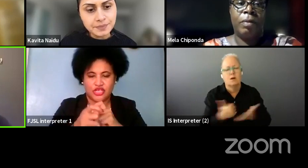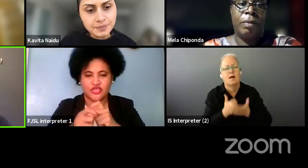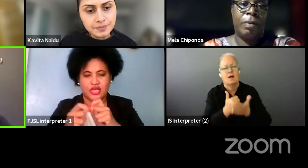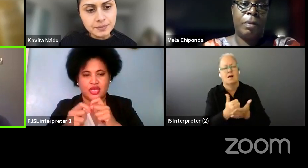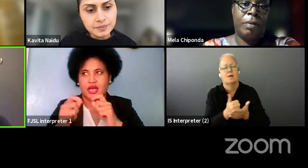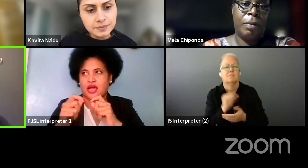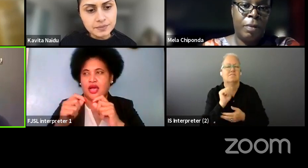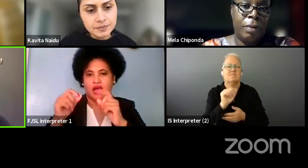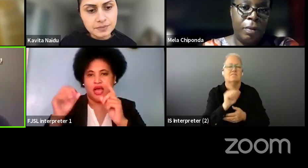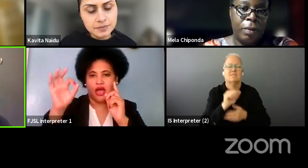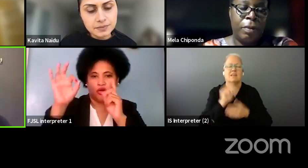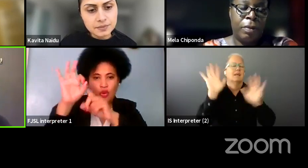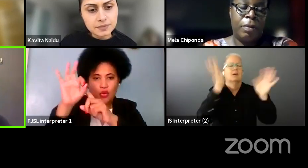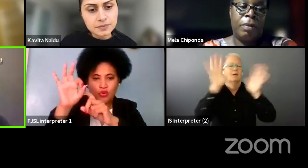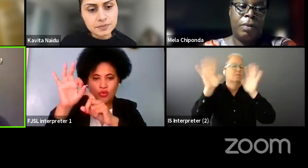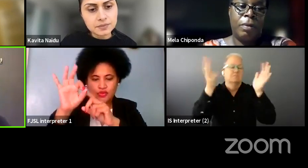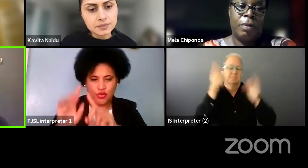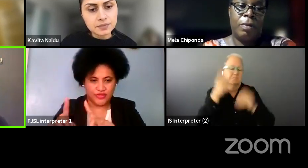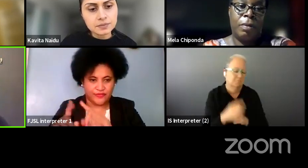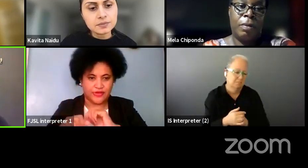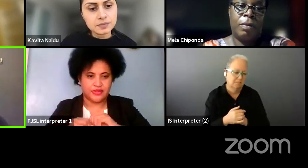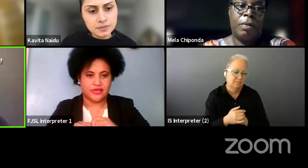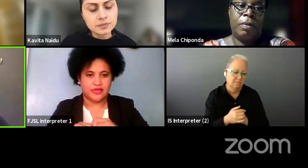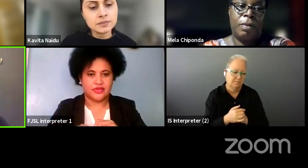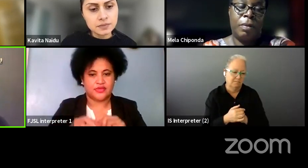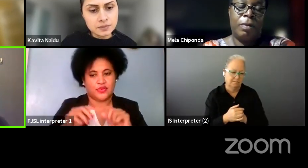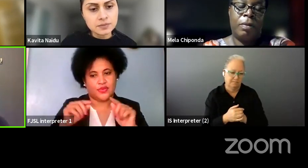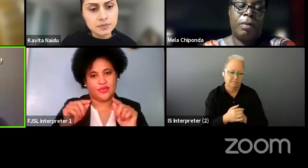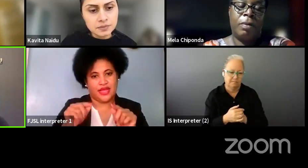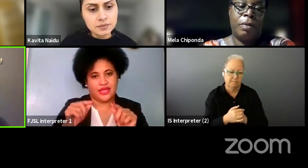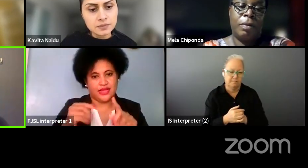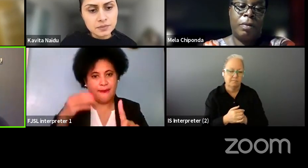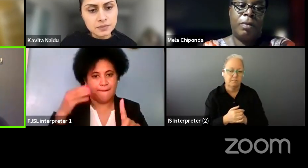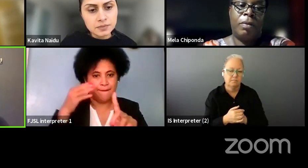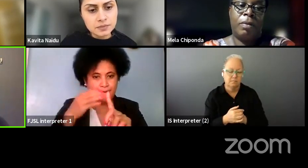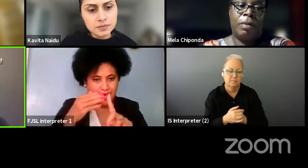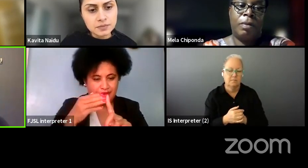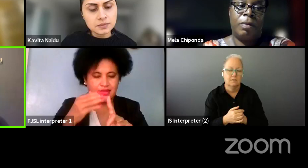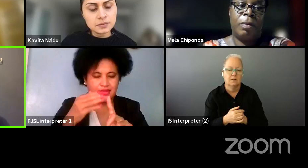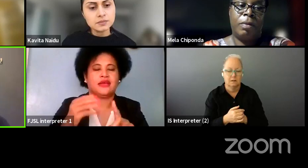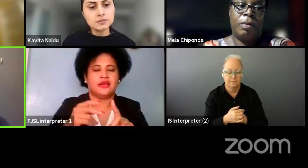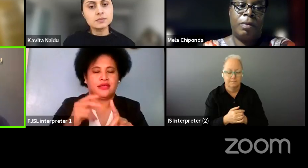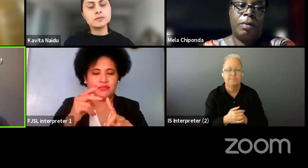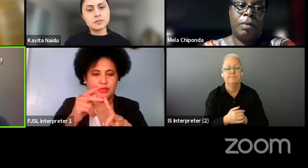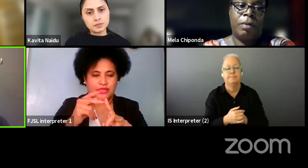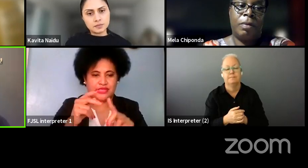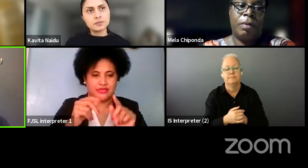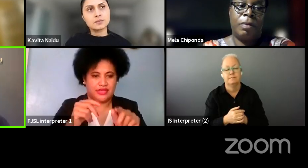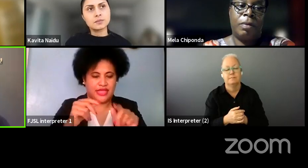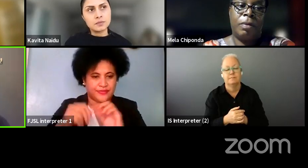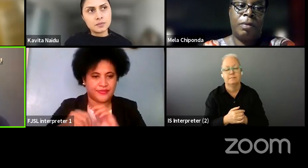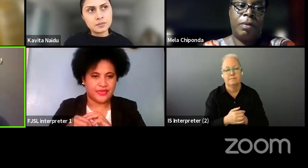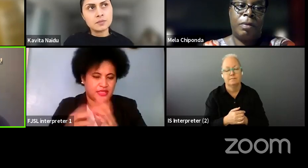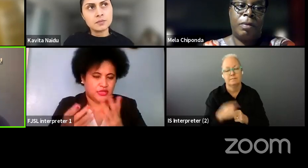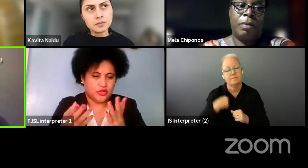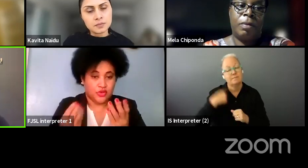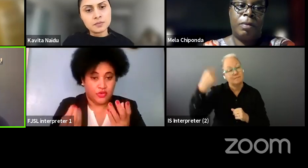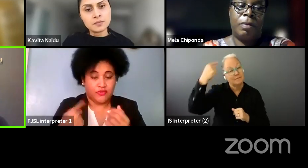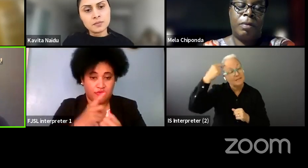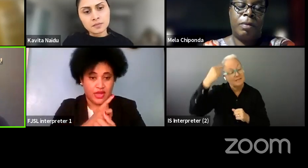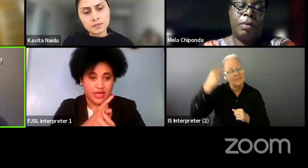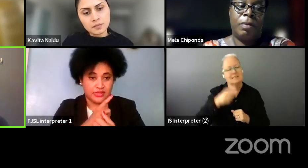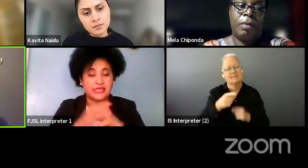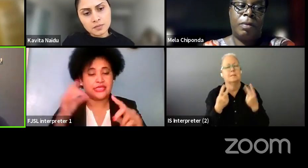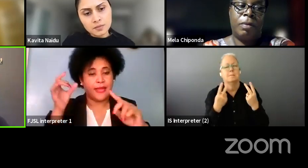Finance capital has become a key driver of ecological and social devastation. And so for us, I think it's critical to